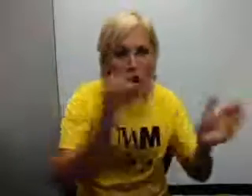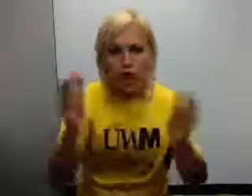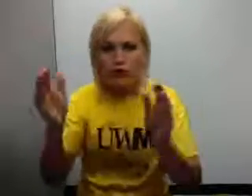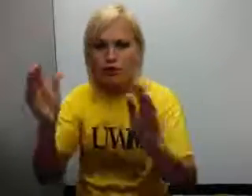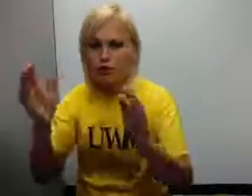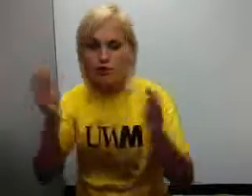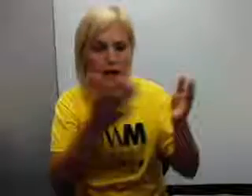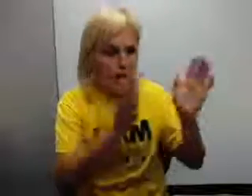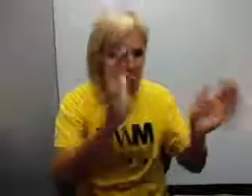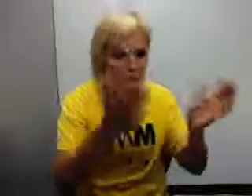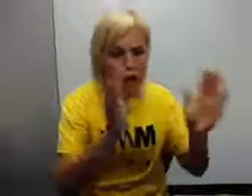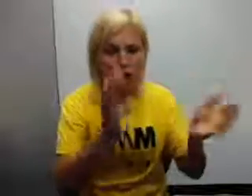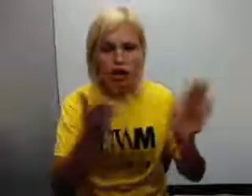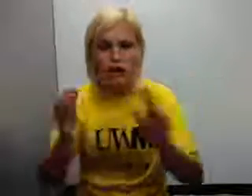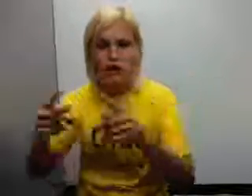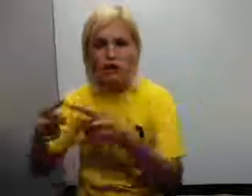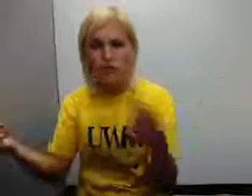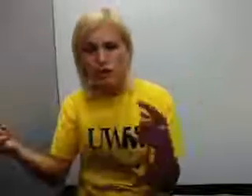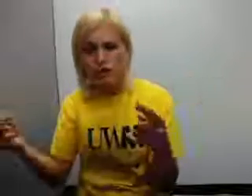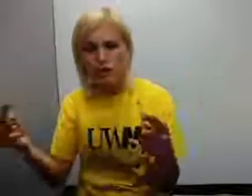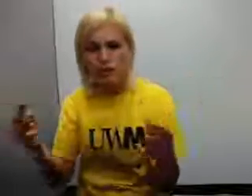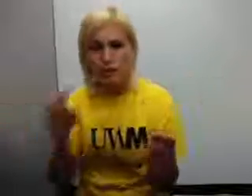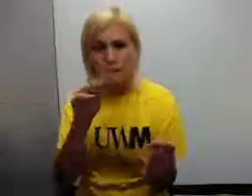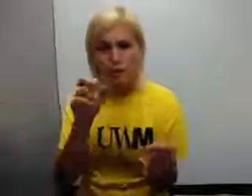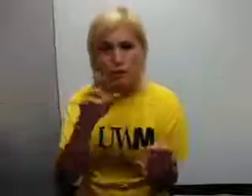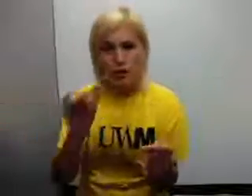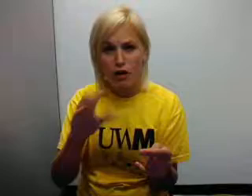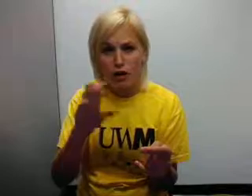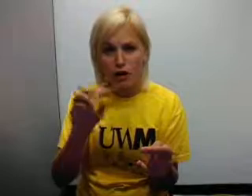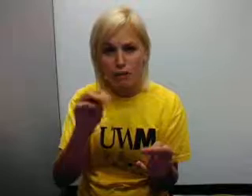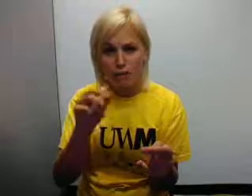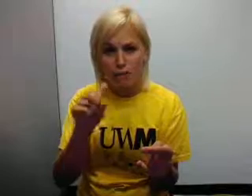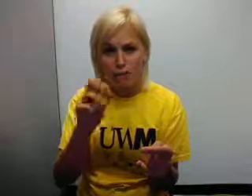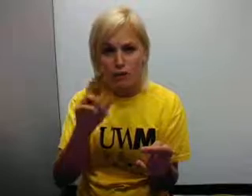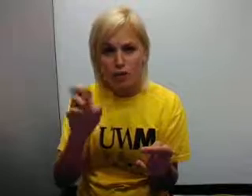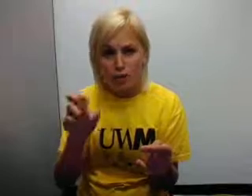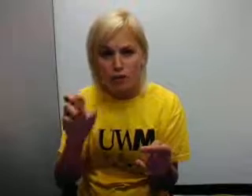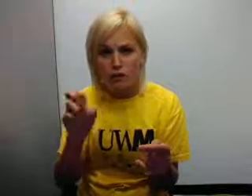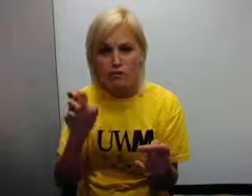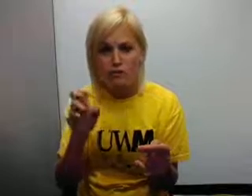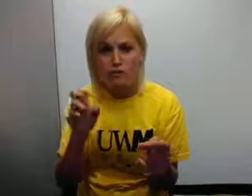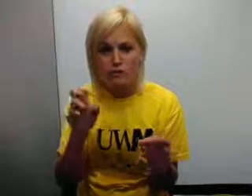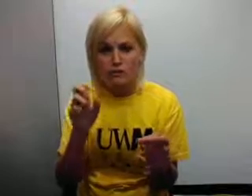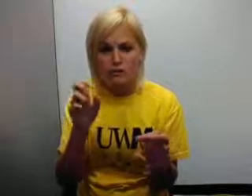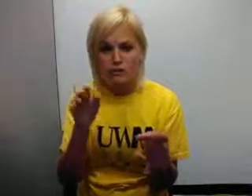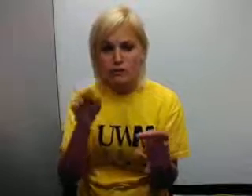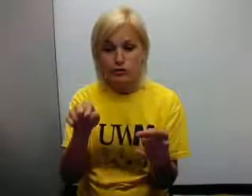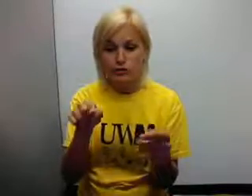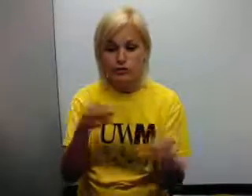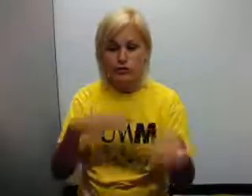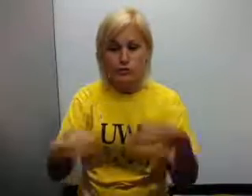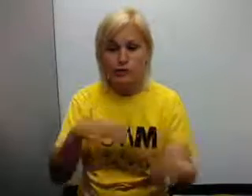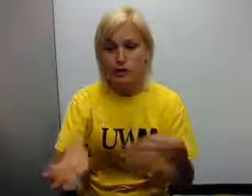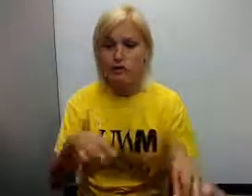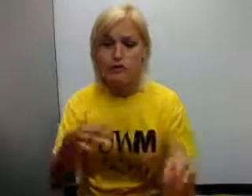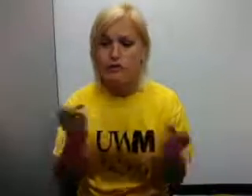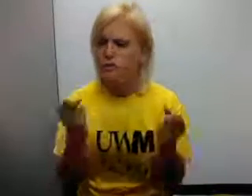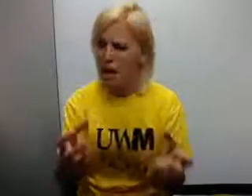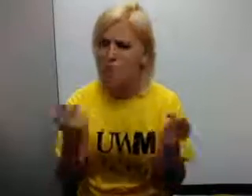Taylor give us incisive and balanced views of places they have traveled to. But many of the writers